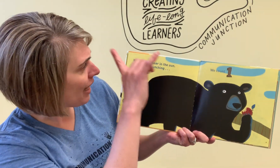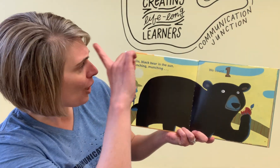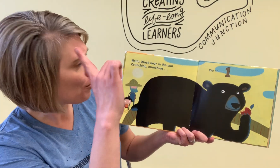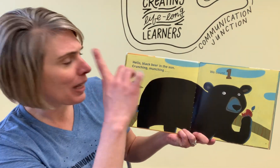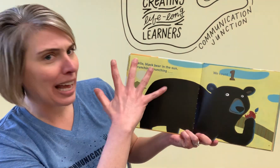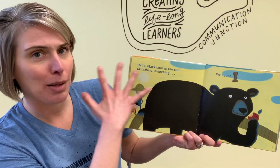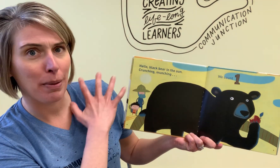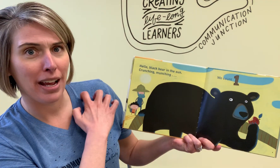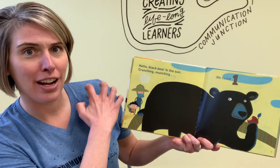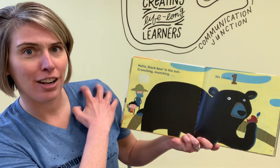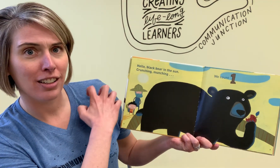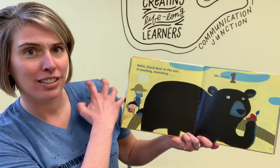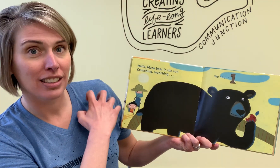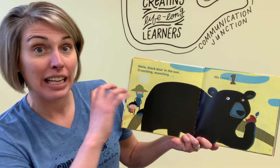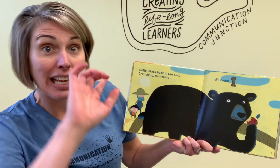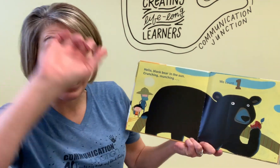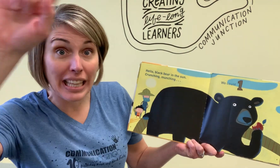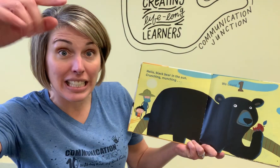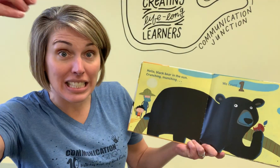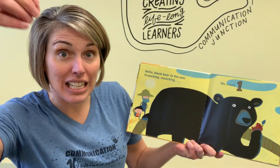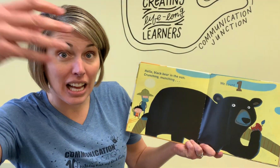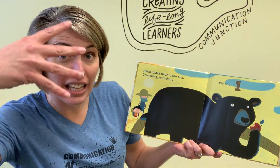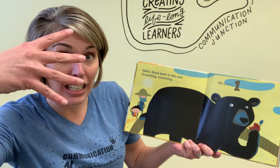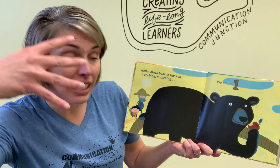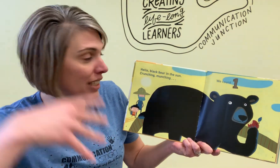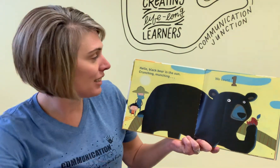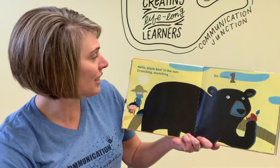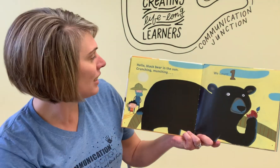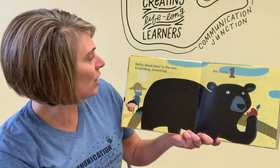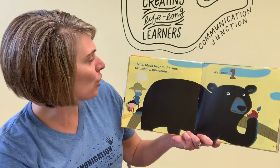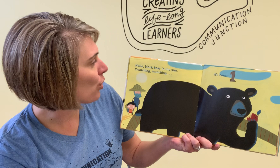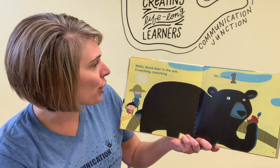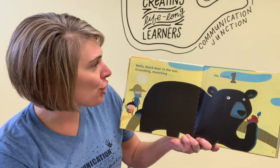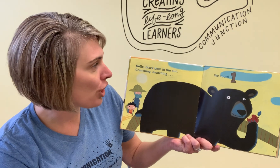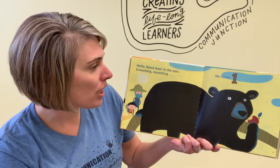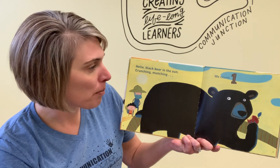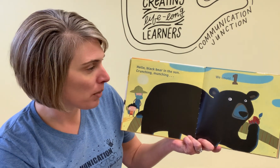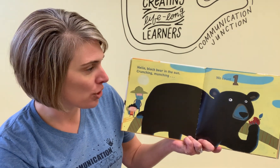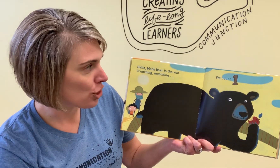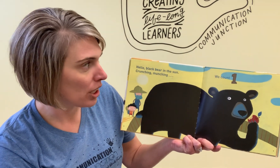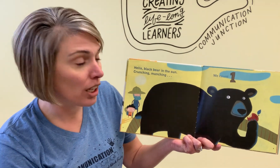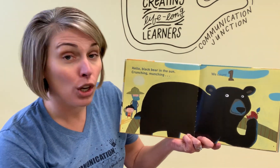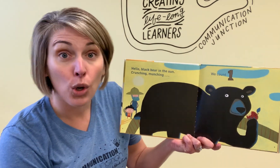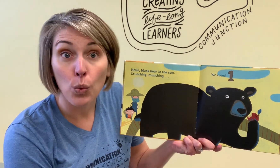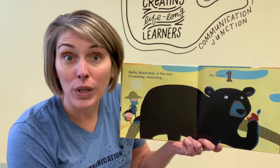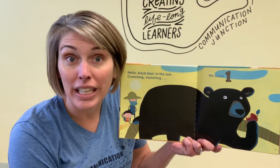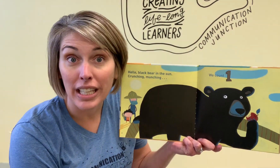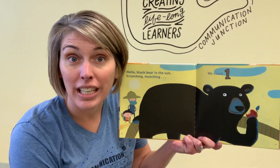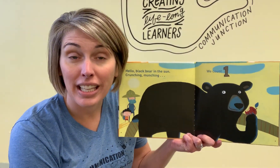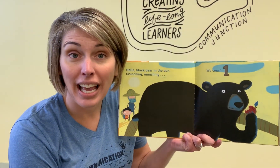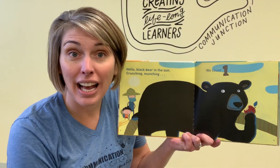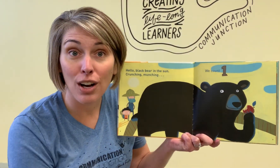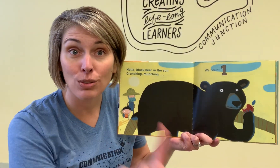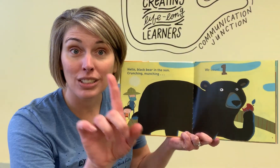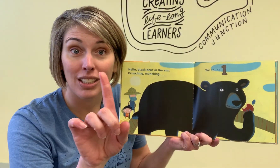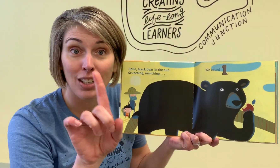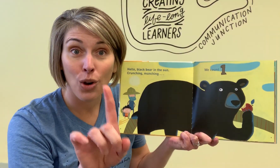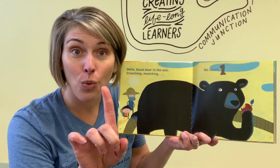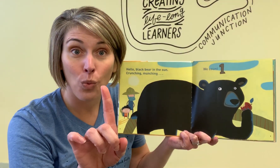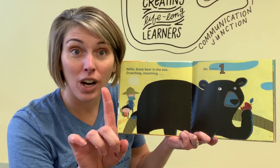Hello, Black Bear. In the sun, crunching, munching, we count